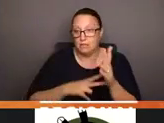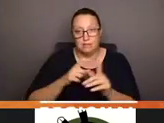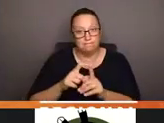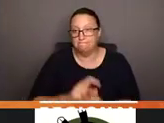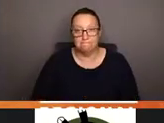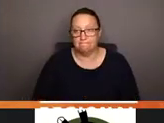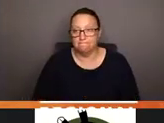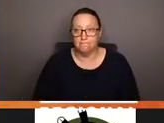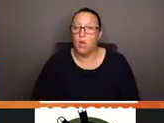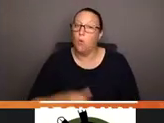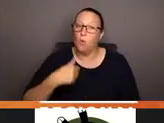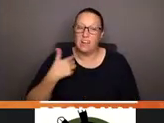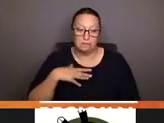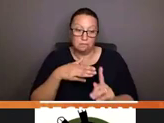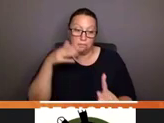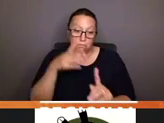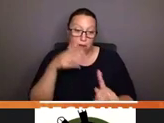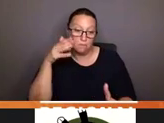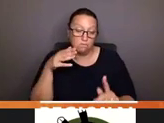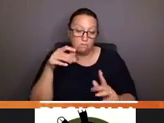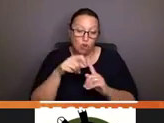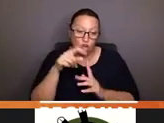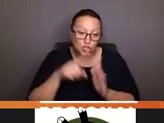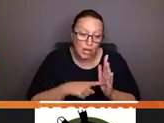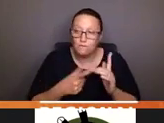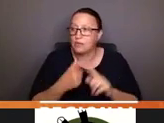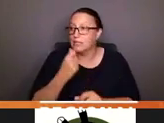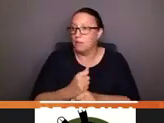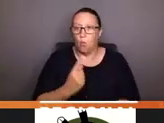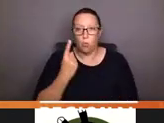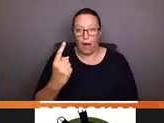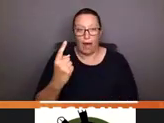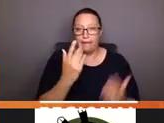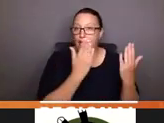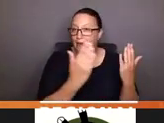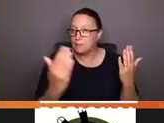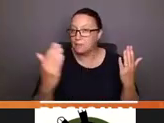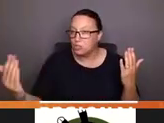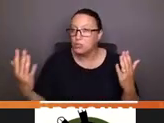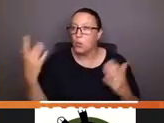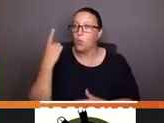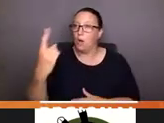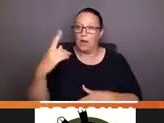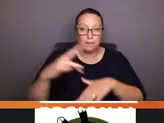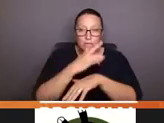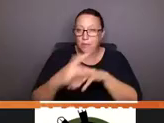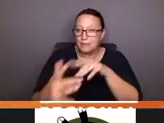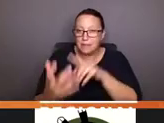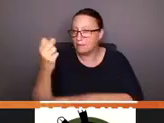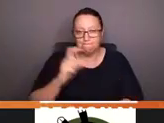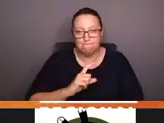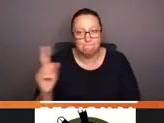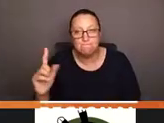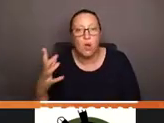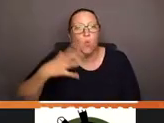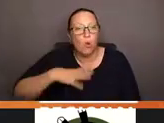in supporting distinct projects, for example, a single exhibition or performance outcome, and are more interested in